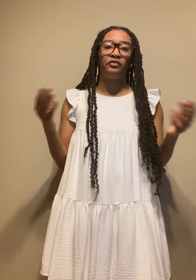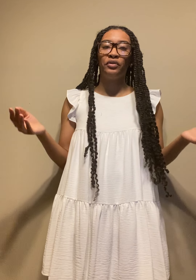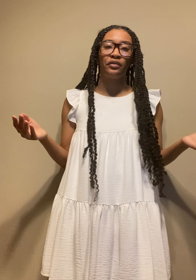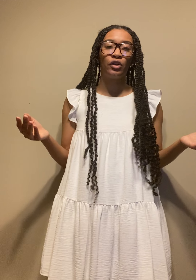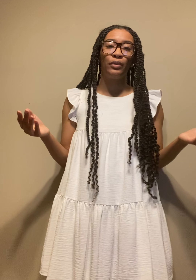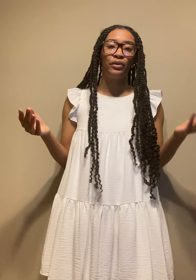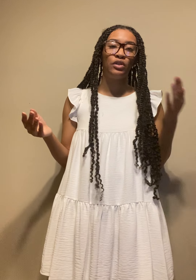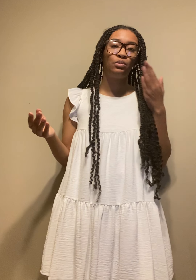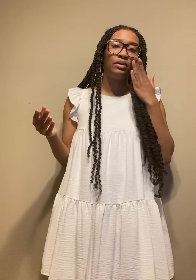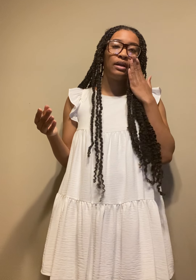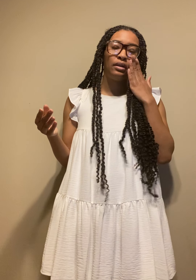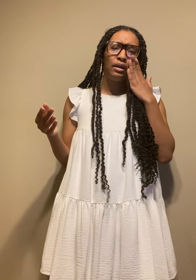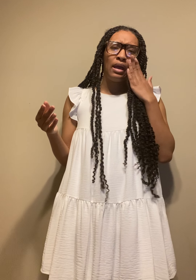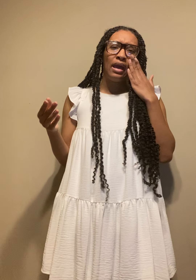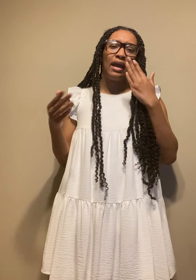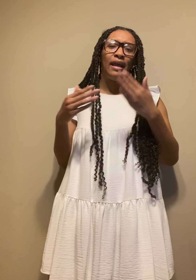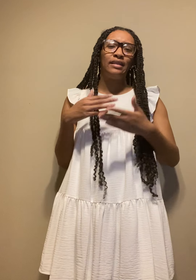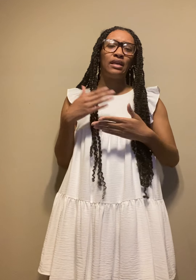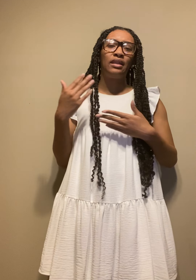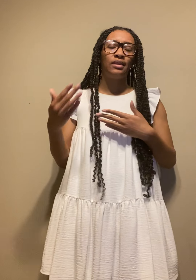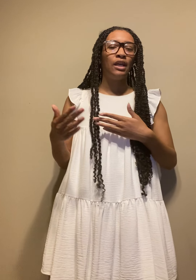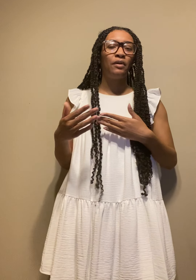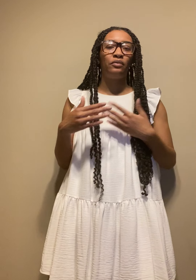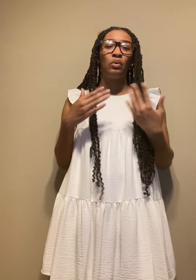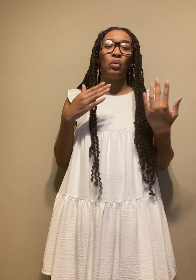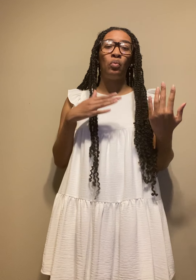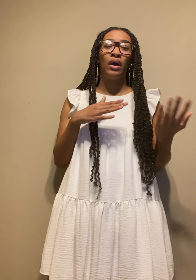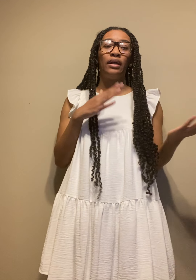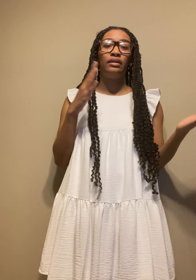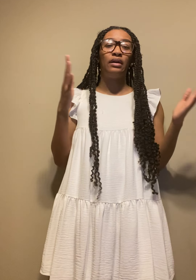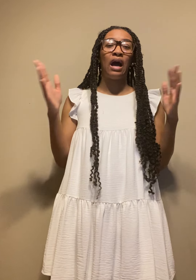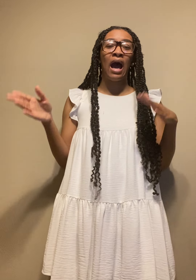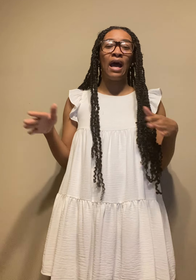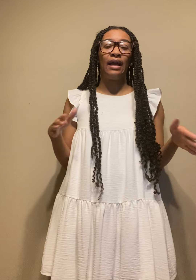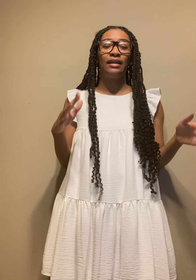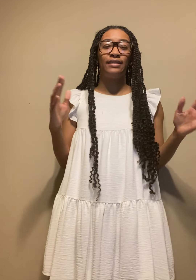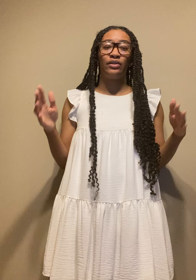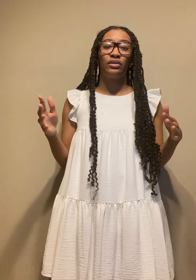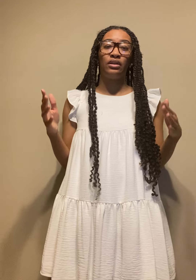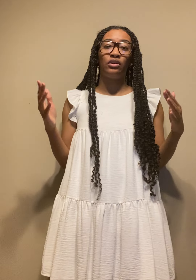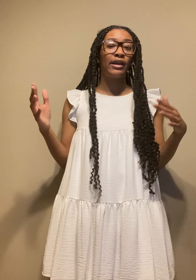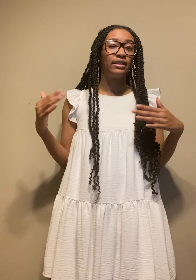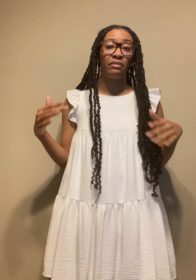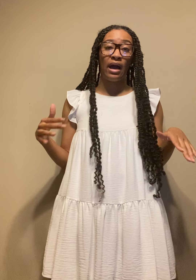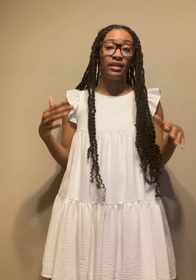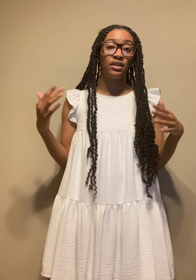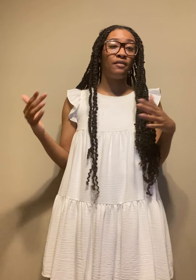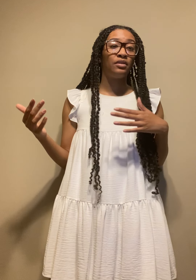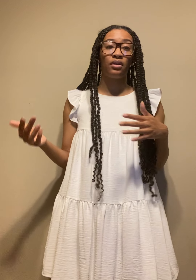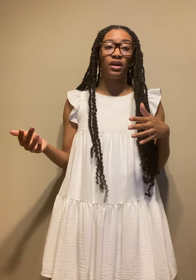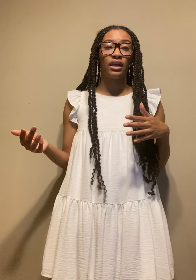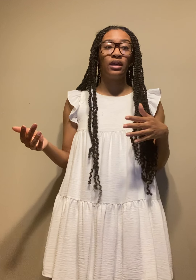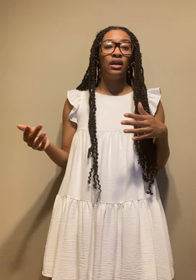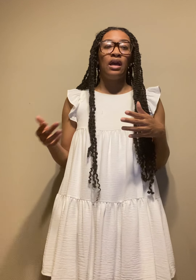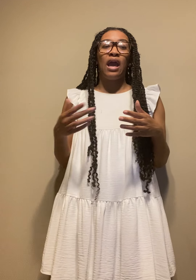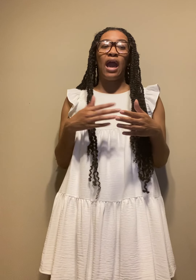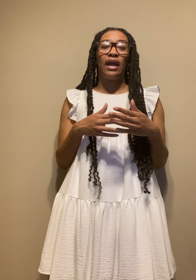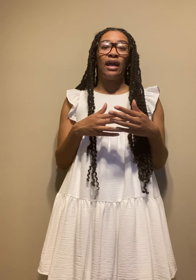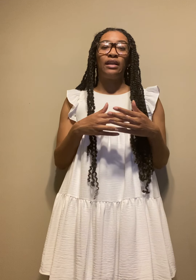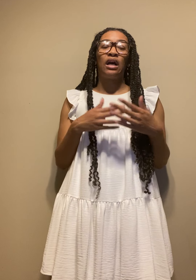of criminals, but it's a theme of what I consider the great demise of the party. And a lot